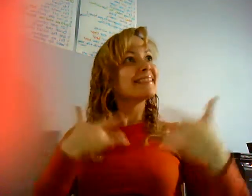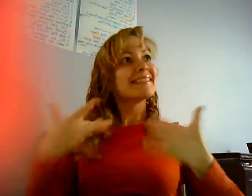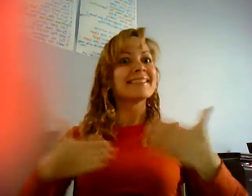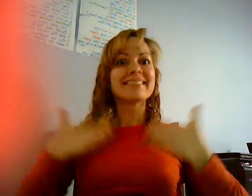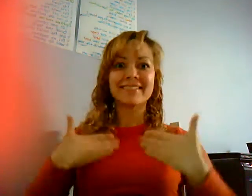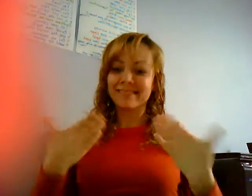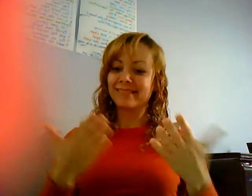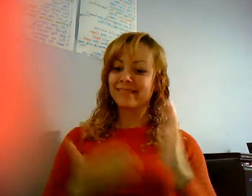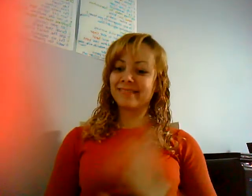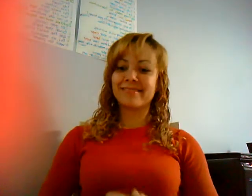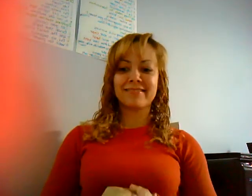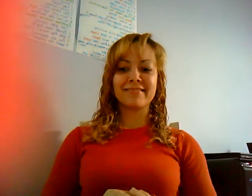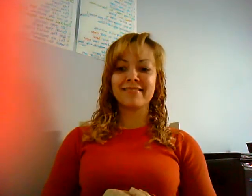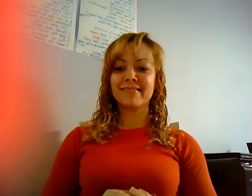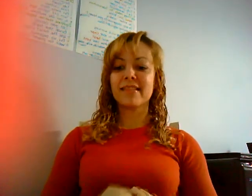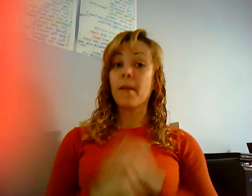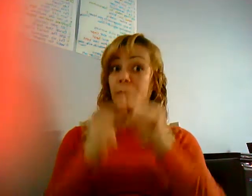When you go to church, you should be excited and happy.